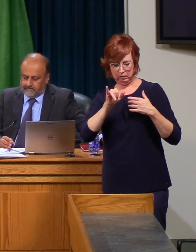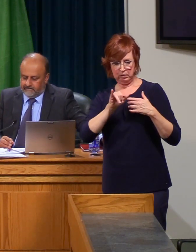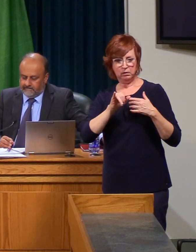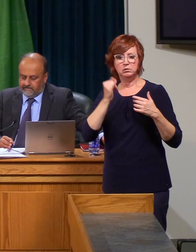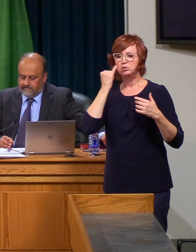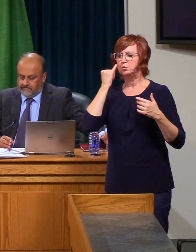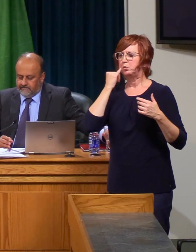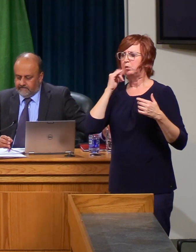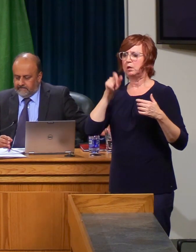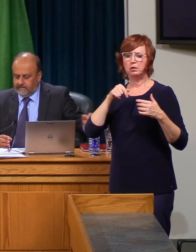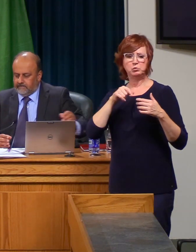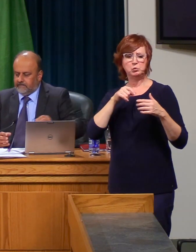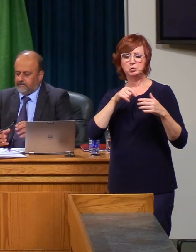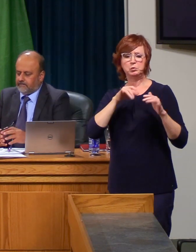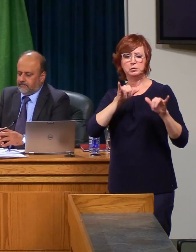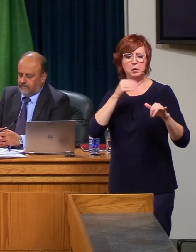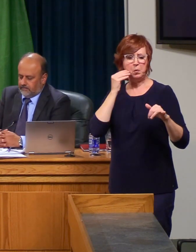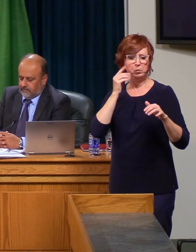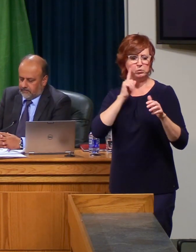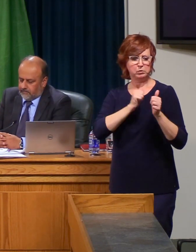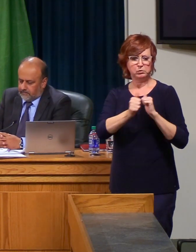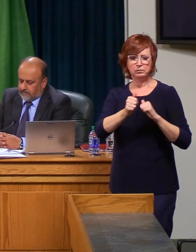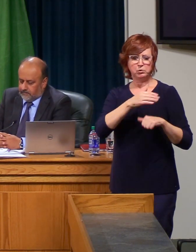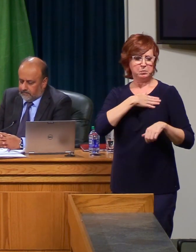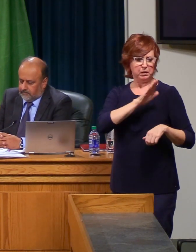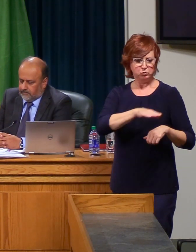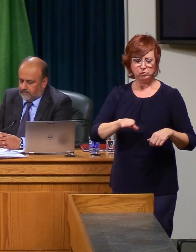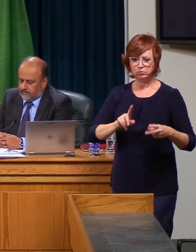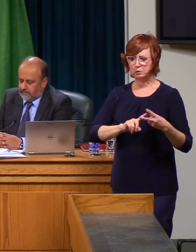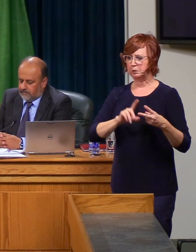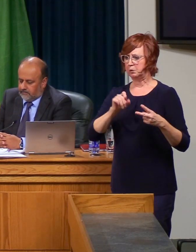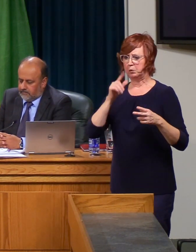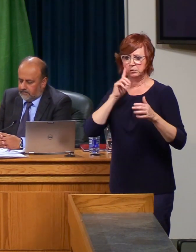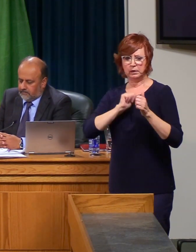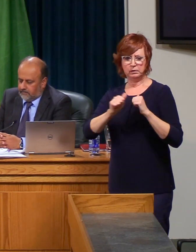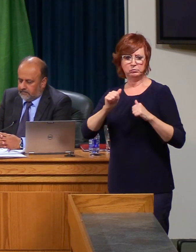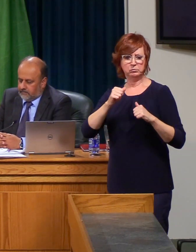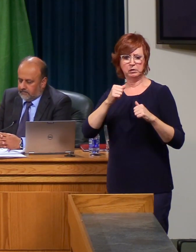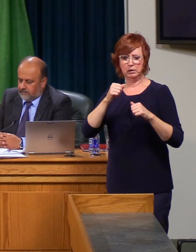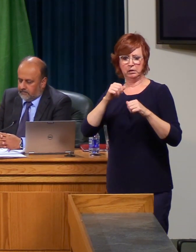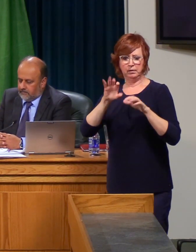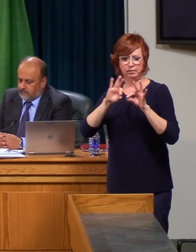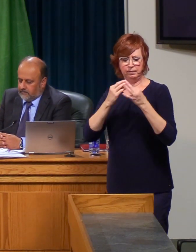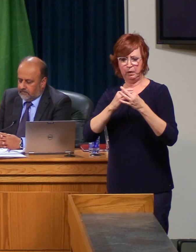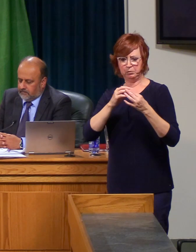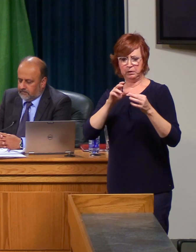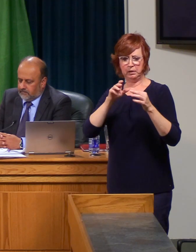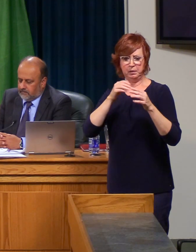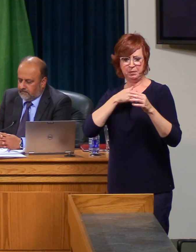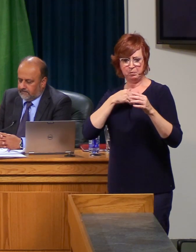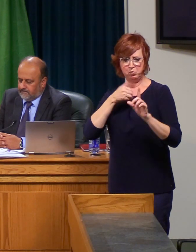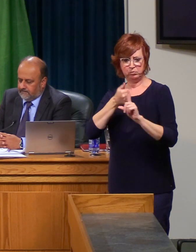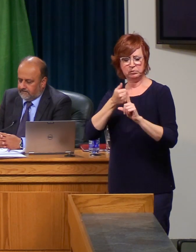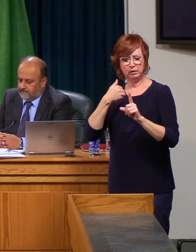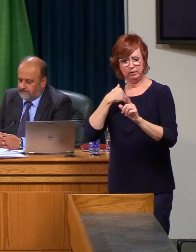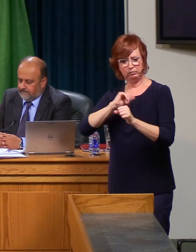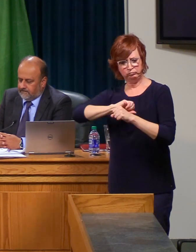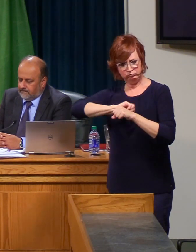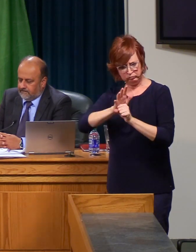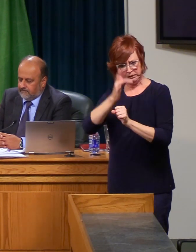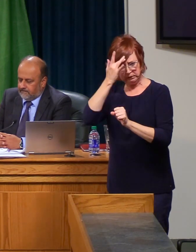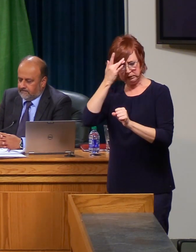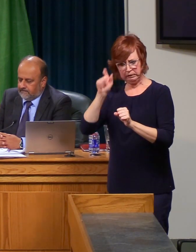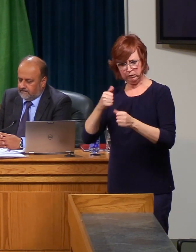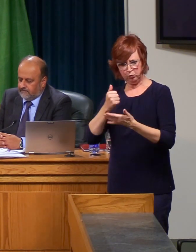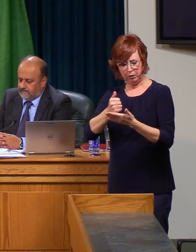a child, for example, staying home to take care of someone who does have COVID-19, or staying home because they actually